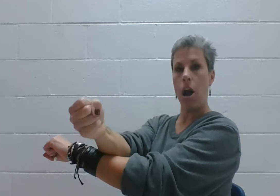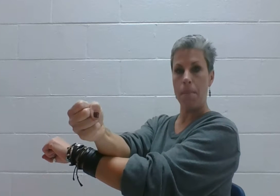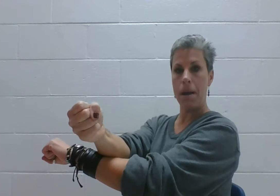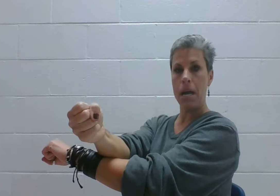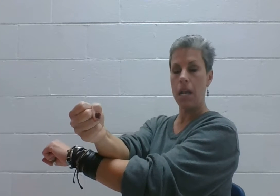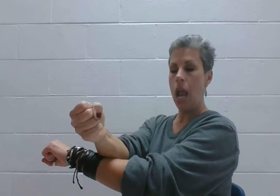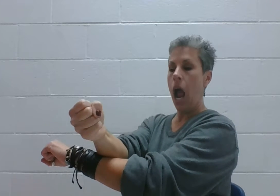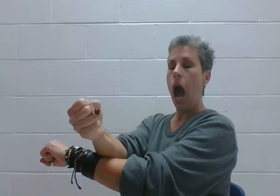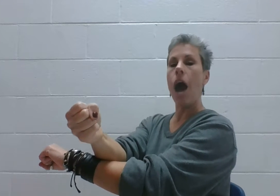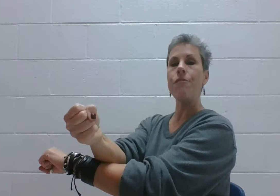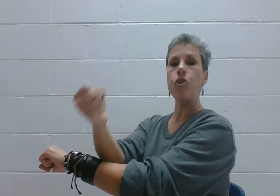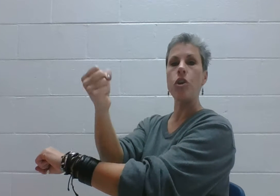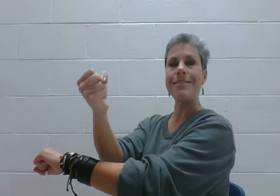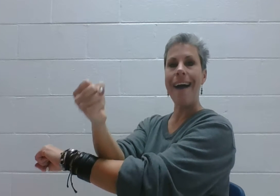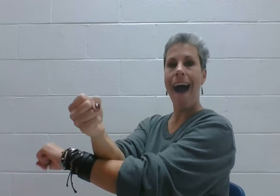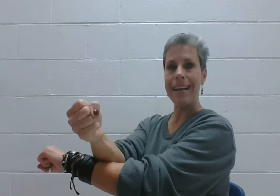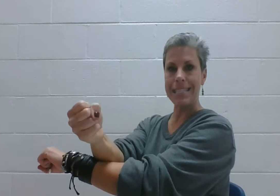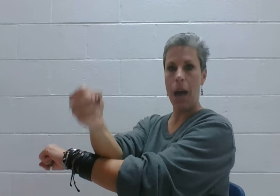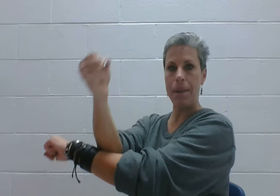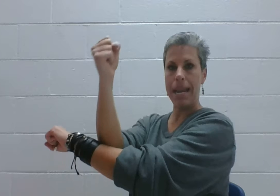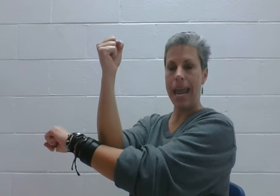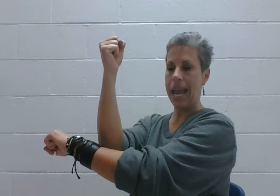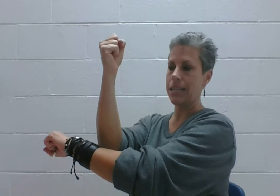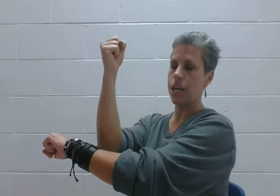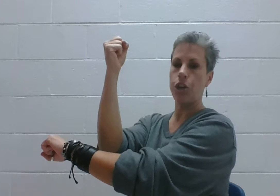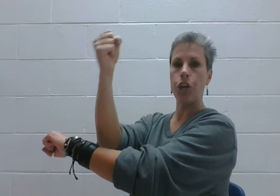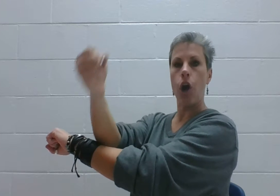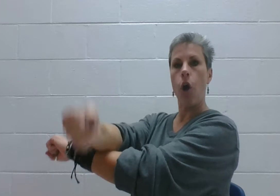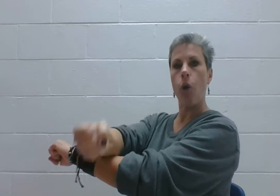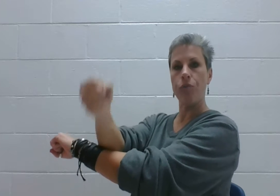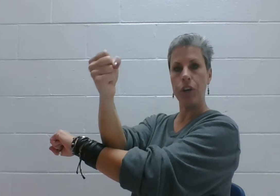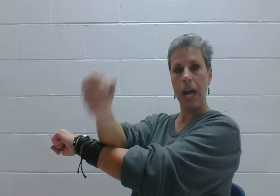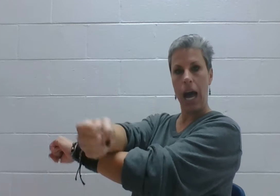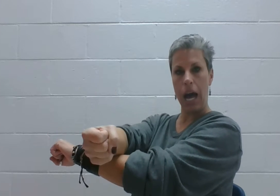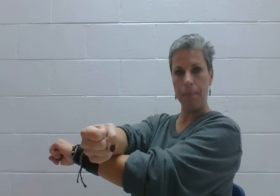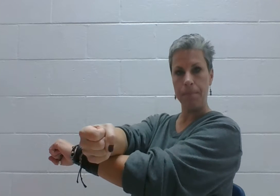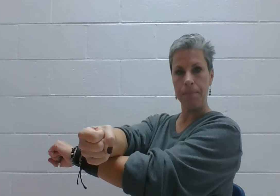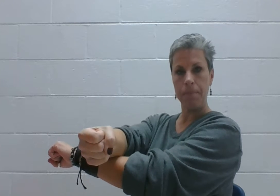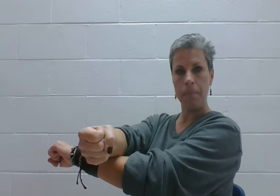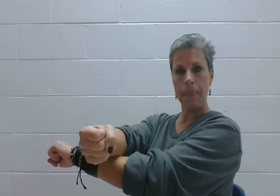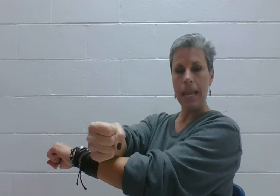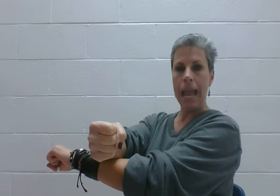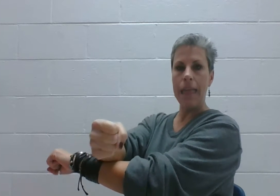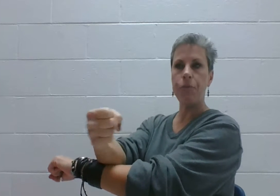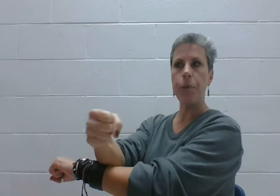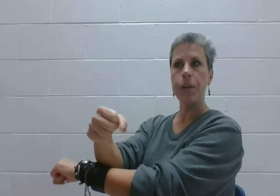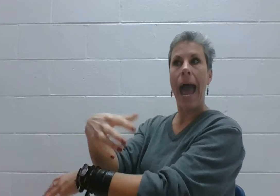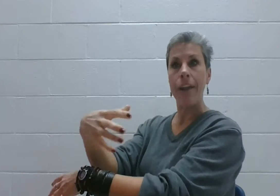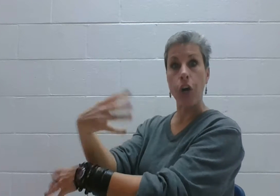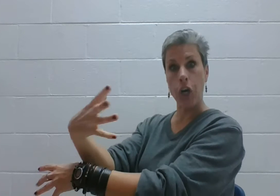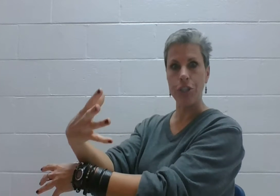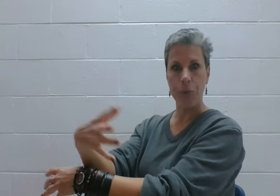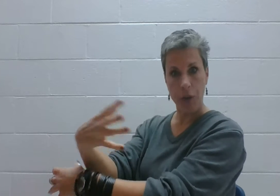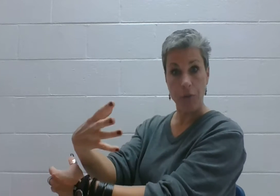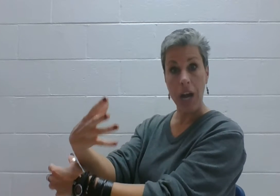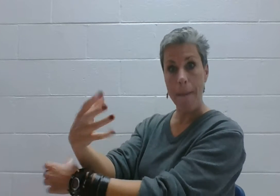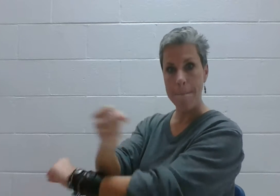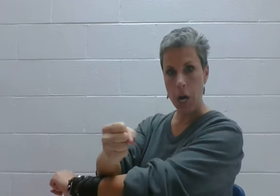arm of your non-dominant hand. And you're going to overcome. And then if we were to add to it,